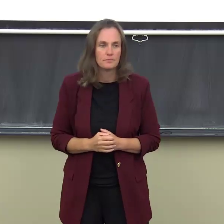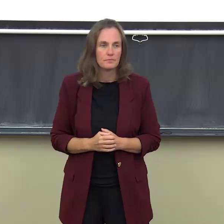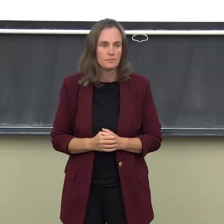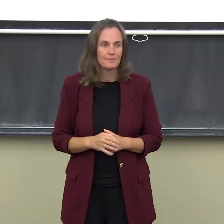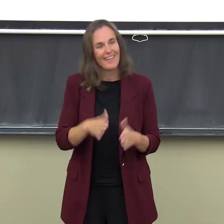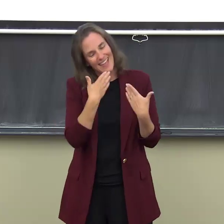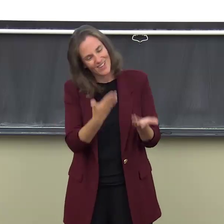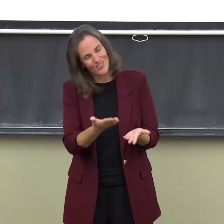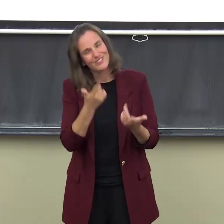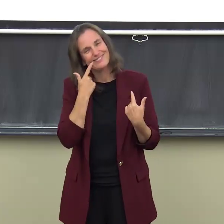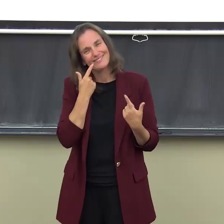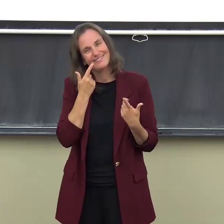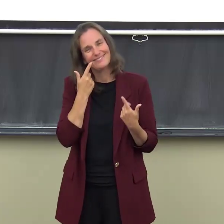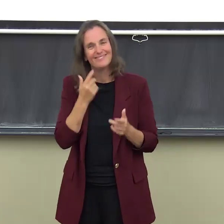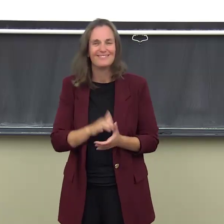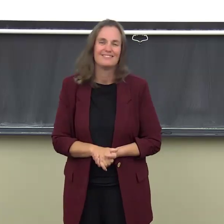everything.